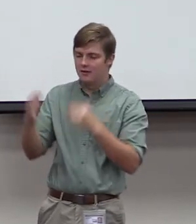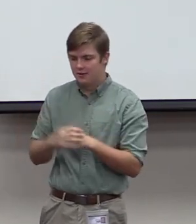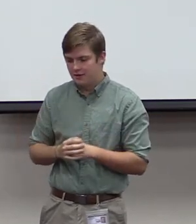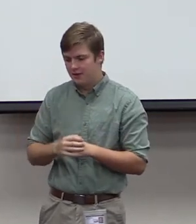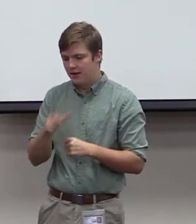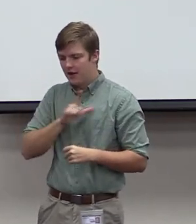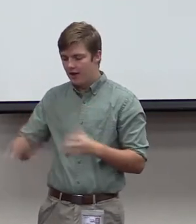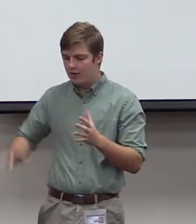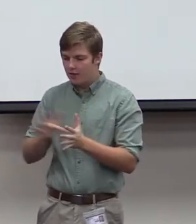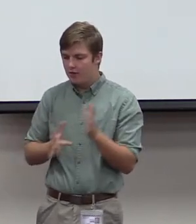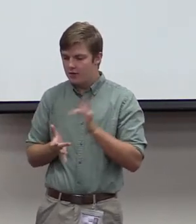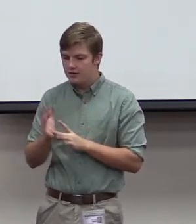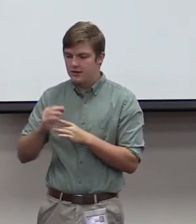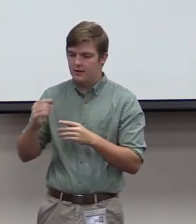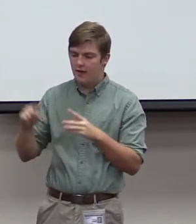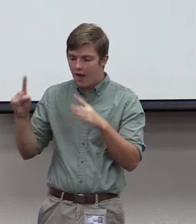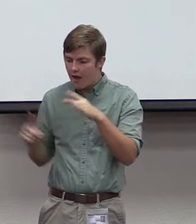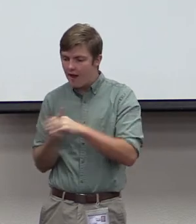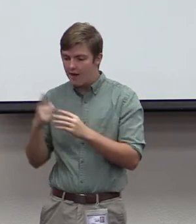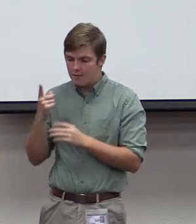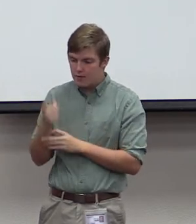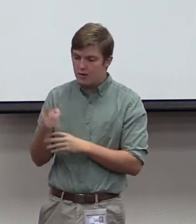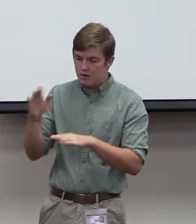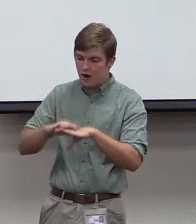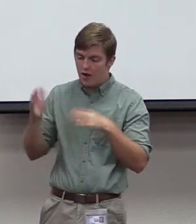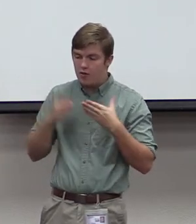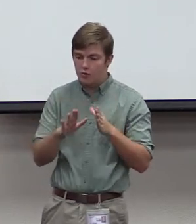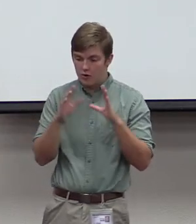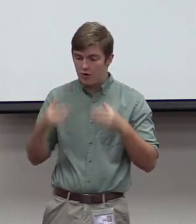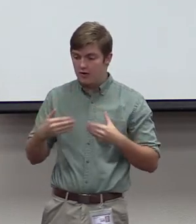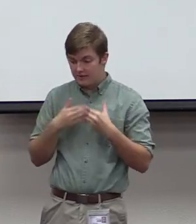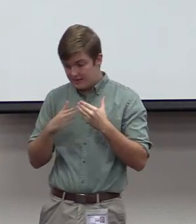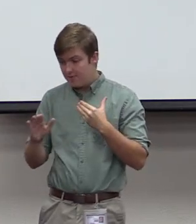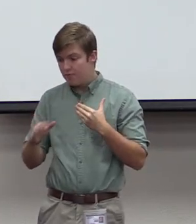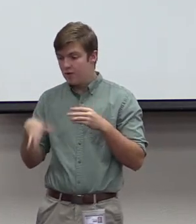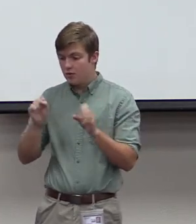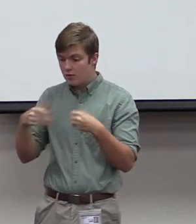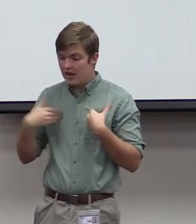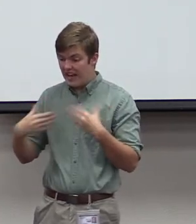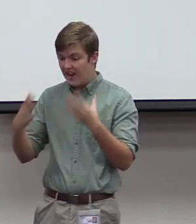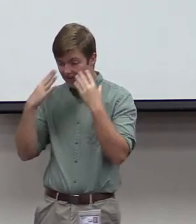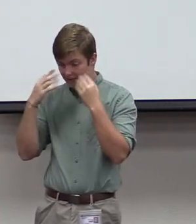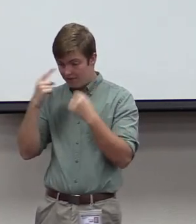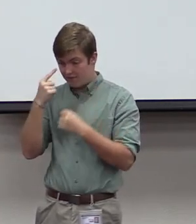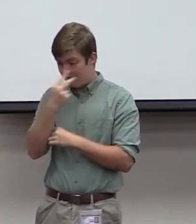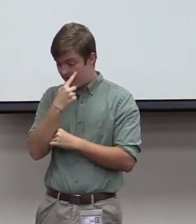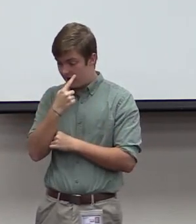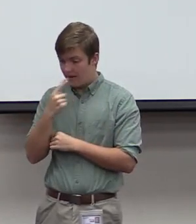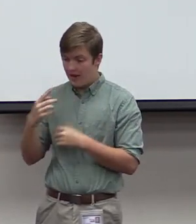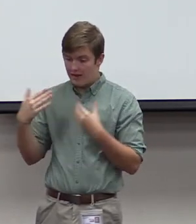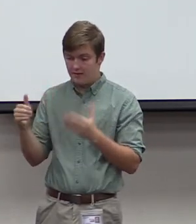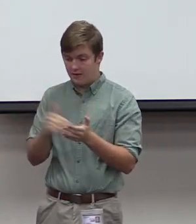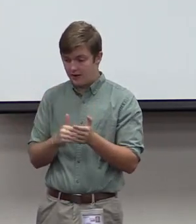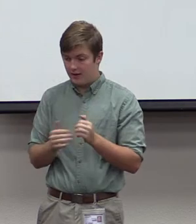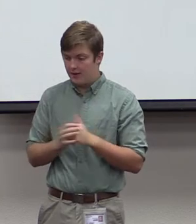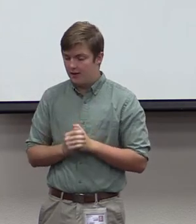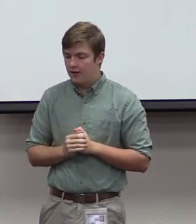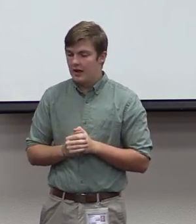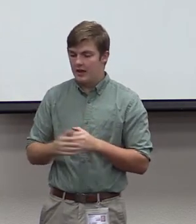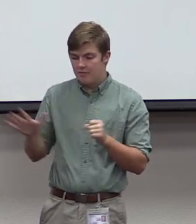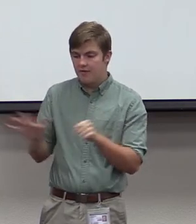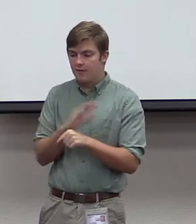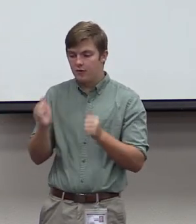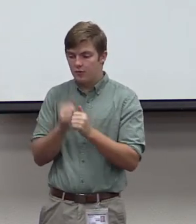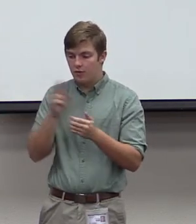on the road by which you came, has sent me so that you may regain your sight and be filled with the Holy Spirit." And